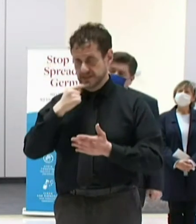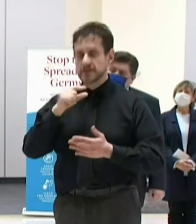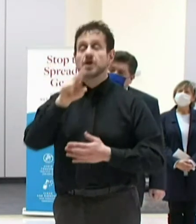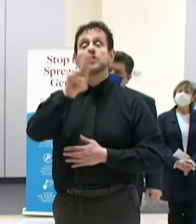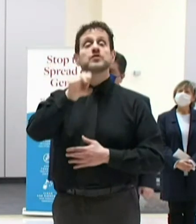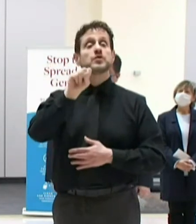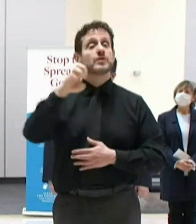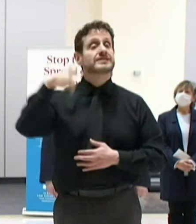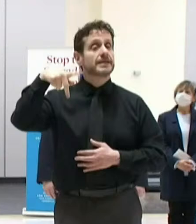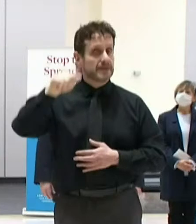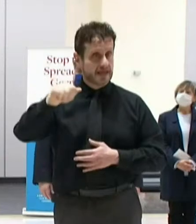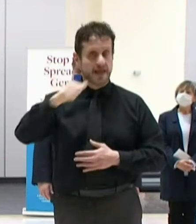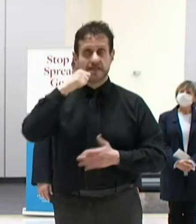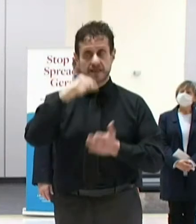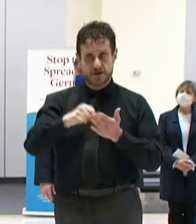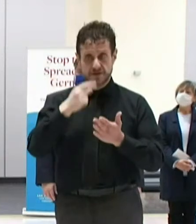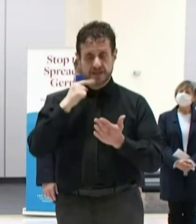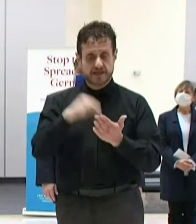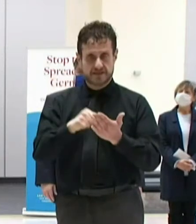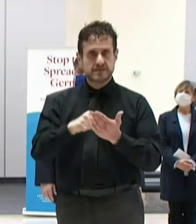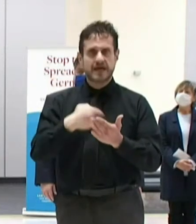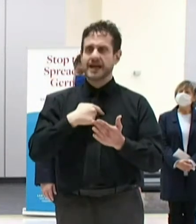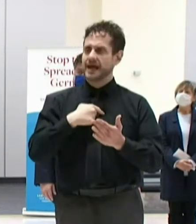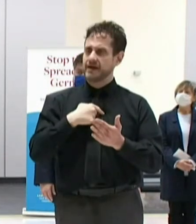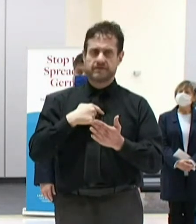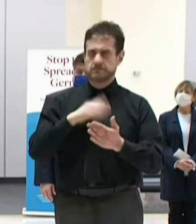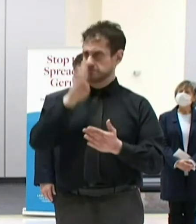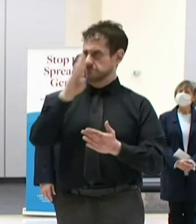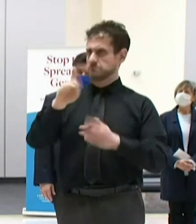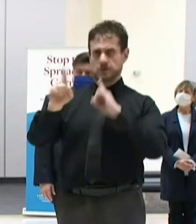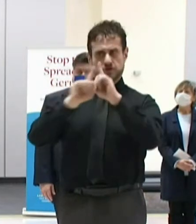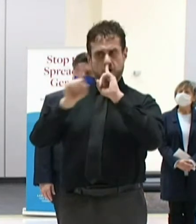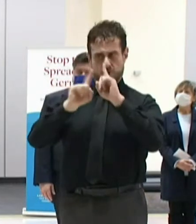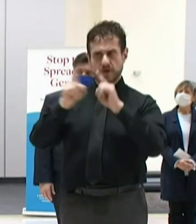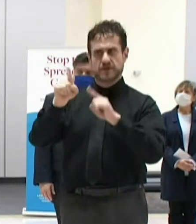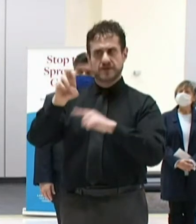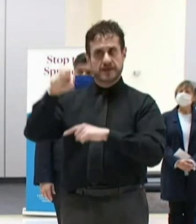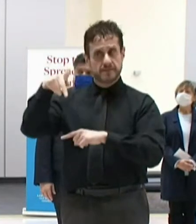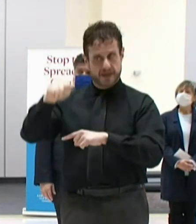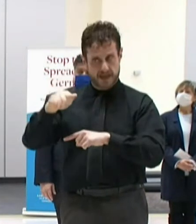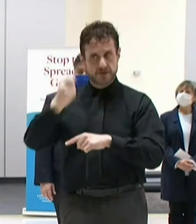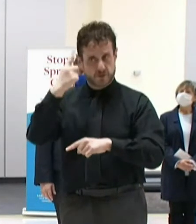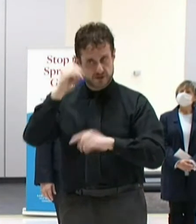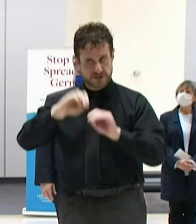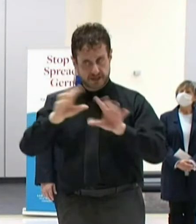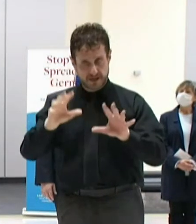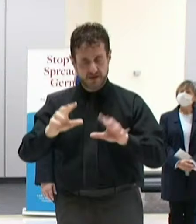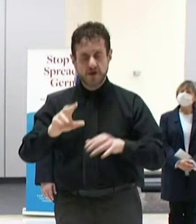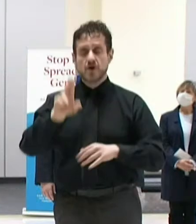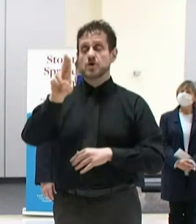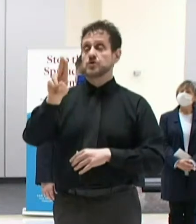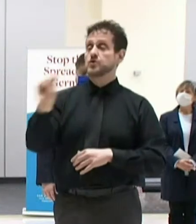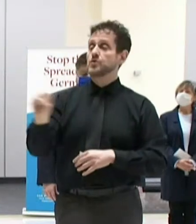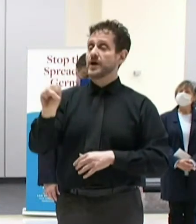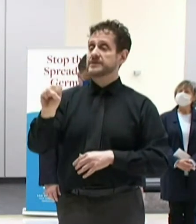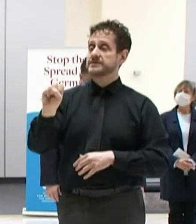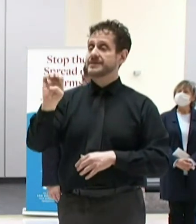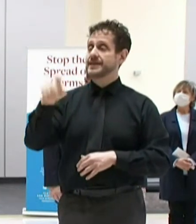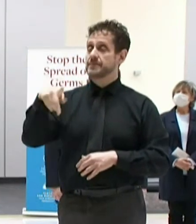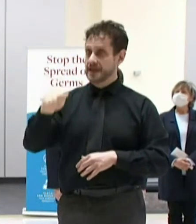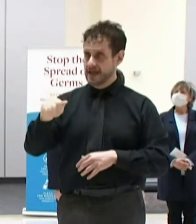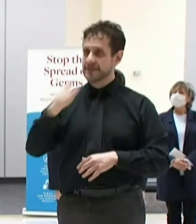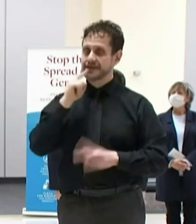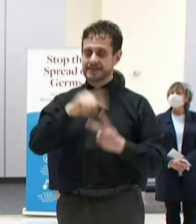the U.S. EPA said, and I had a direct conversation with the administrator, so I want to make sure we're clear, is that U.S. EPA said essentially